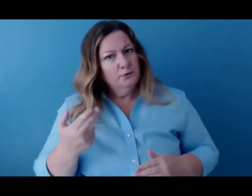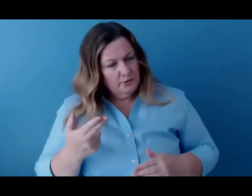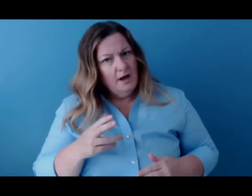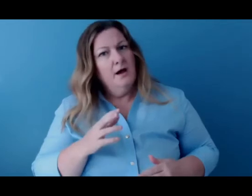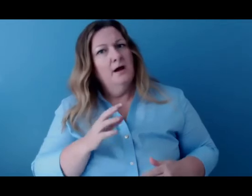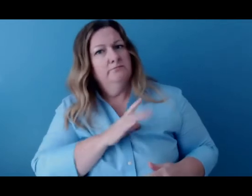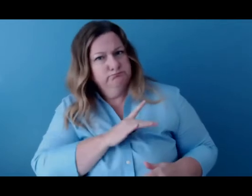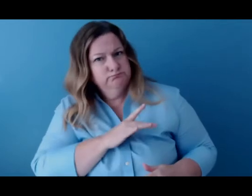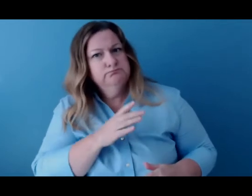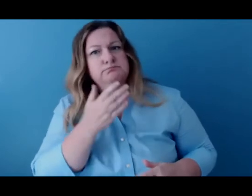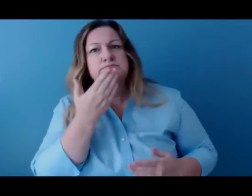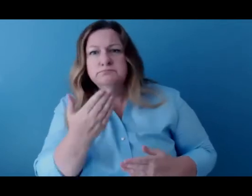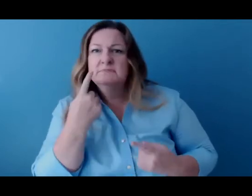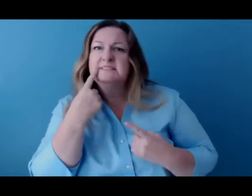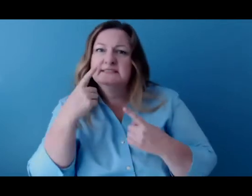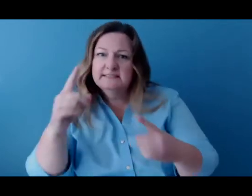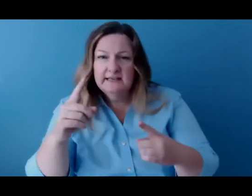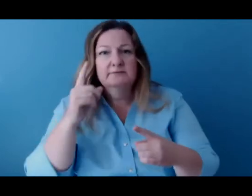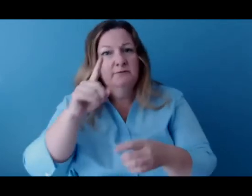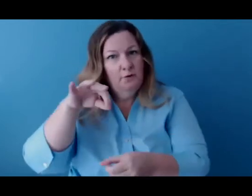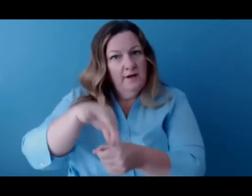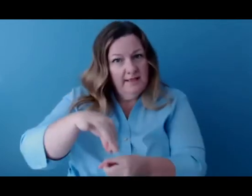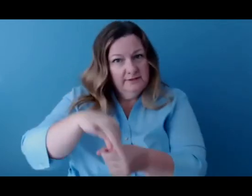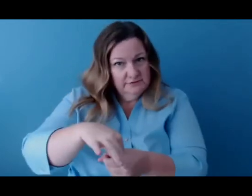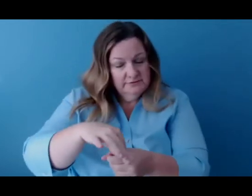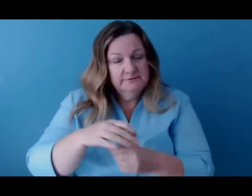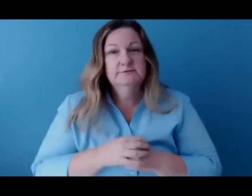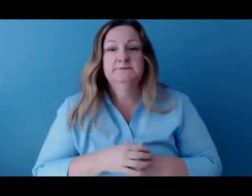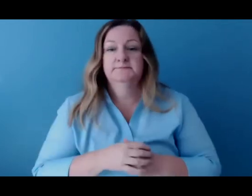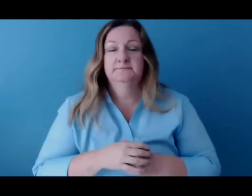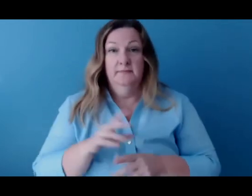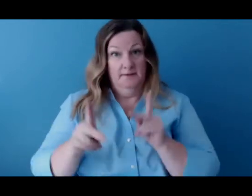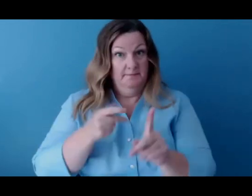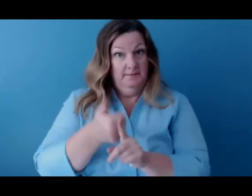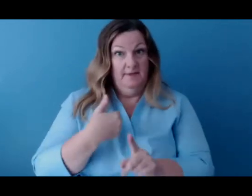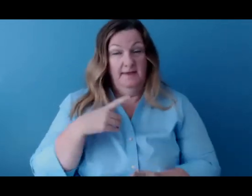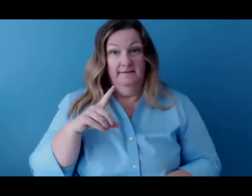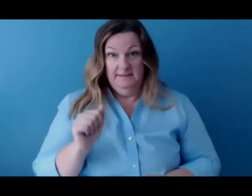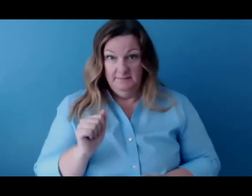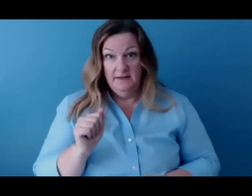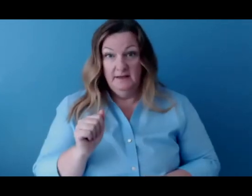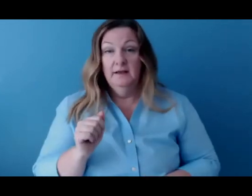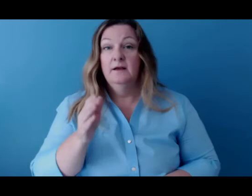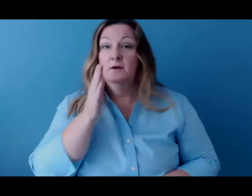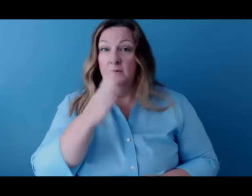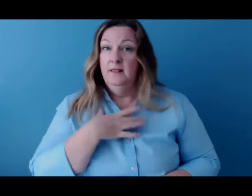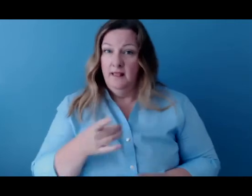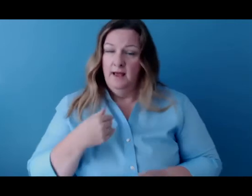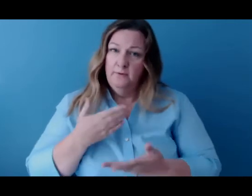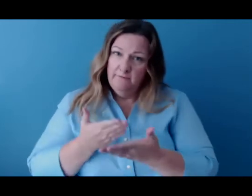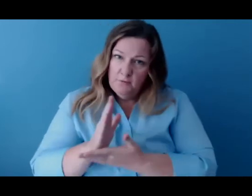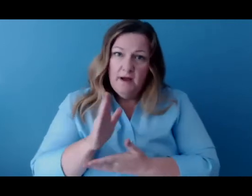in how elections have been done. People with disabilities would love to exercise their right to